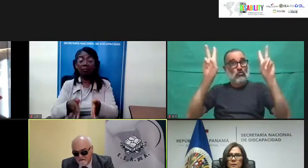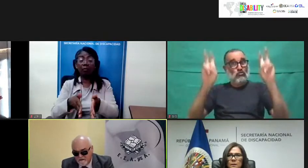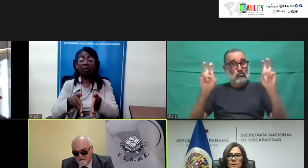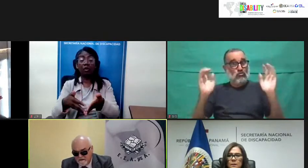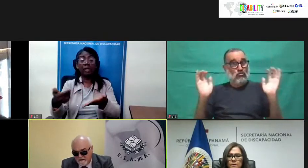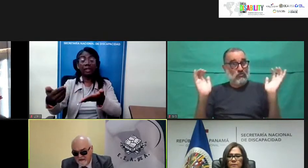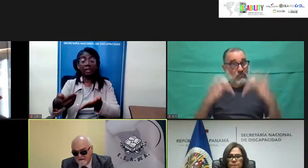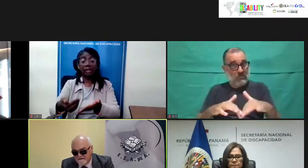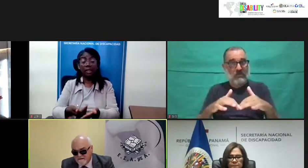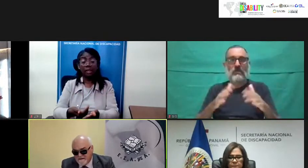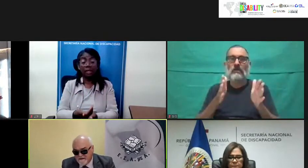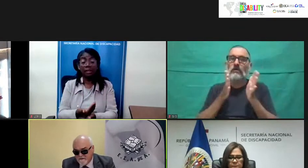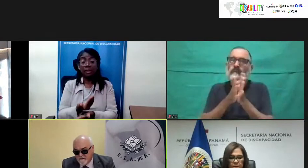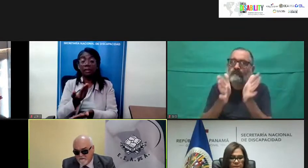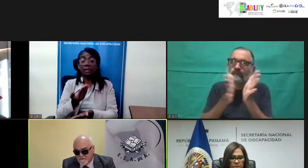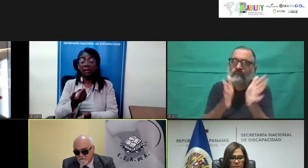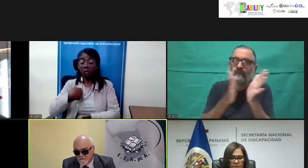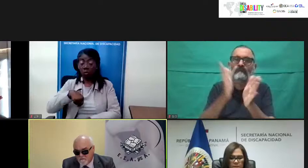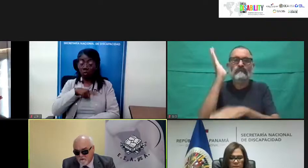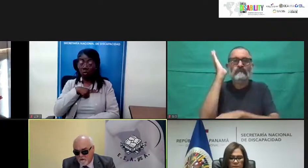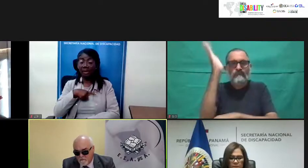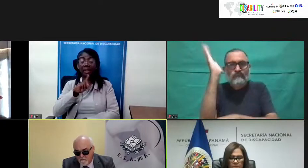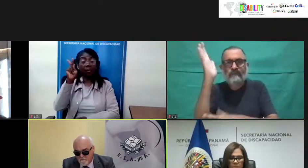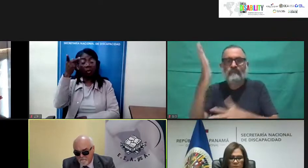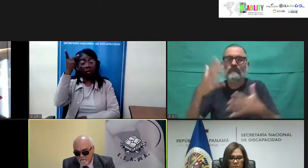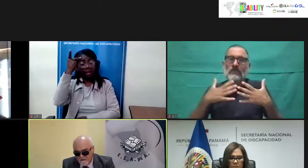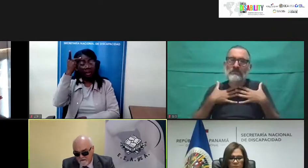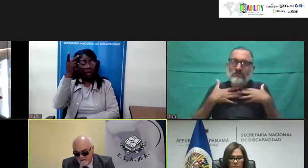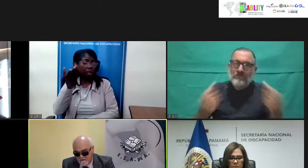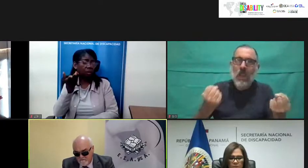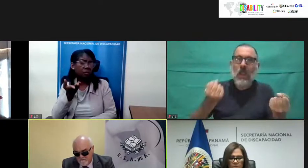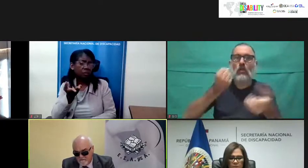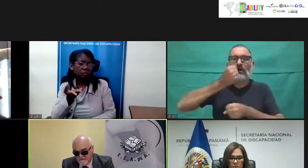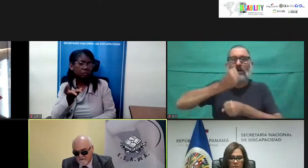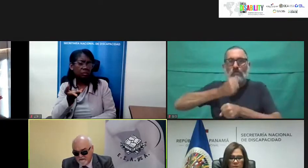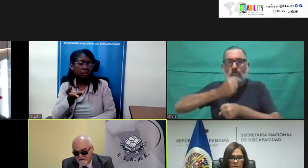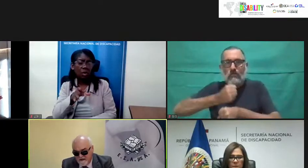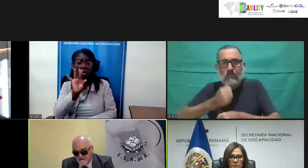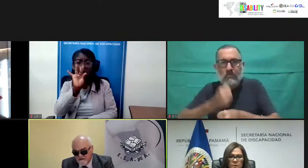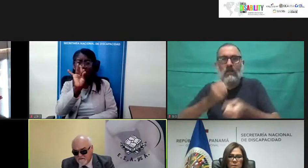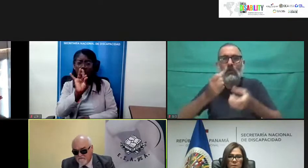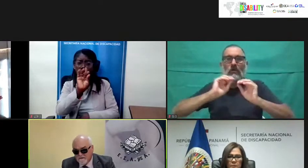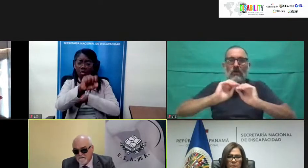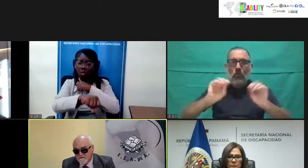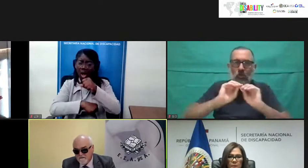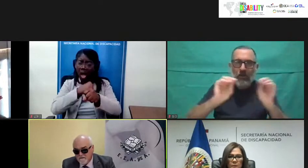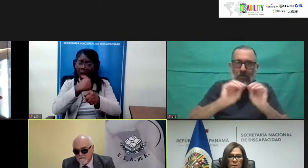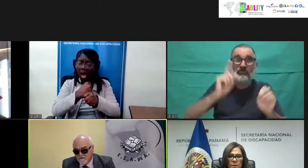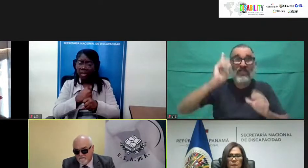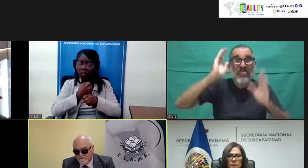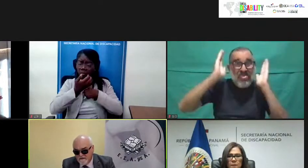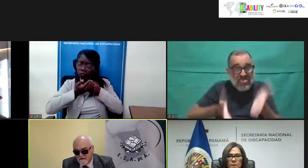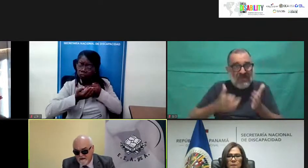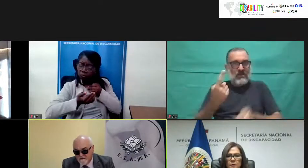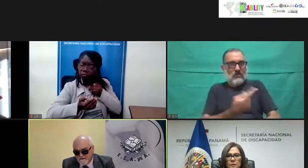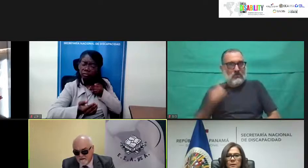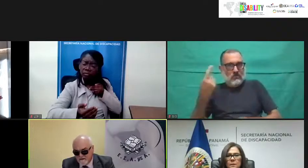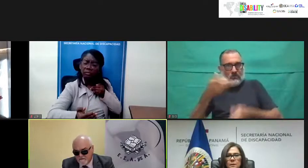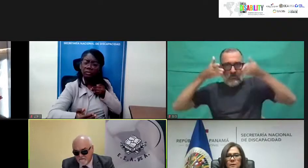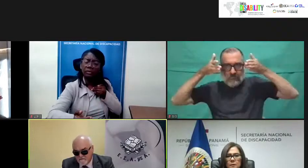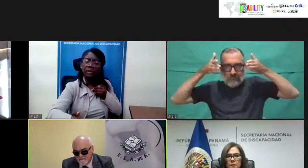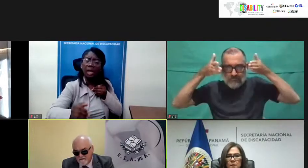only eight years to go for the achievement of the